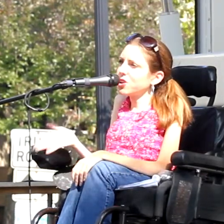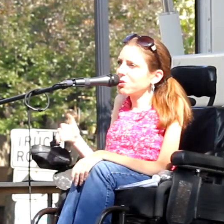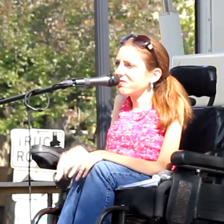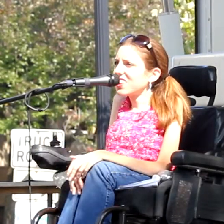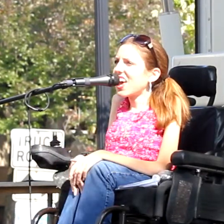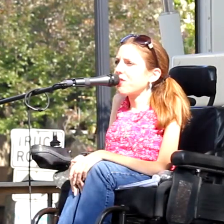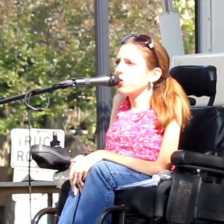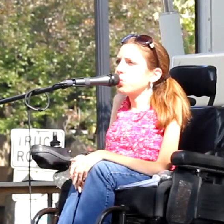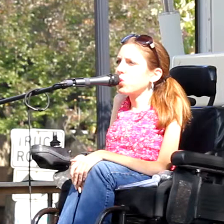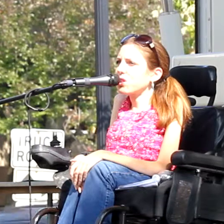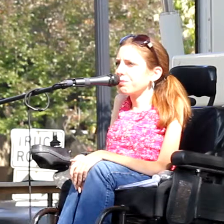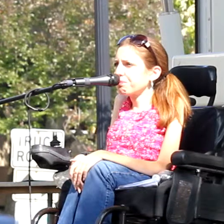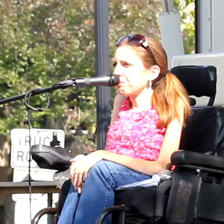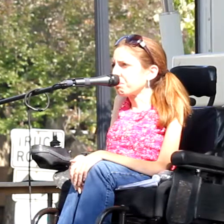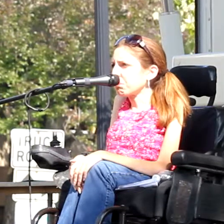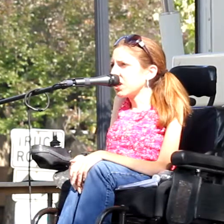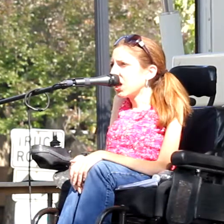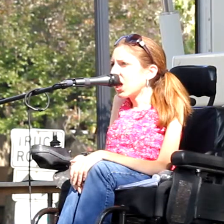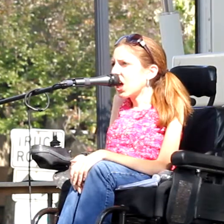only, after the war.